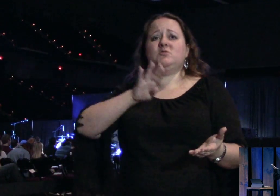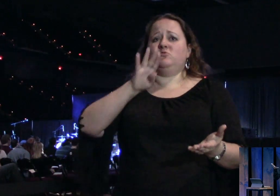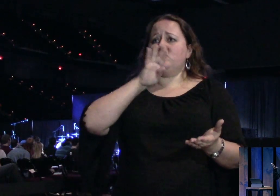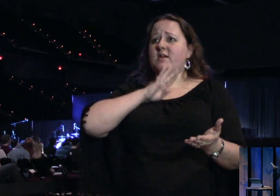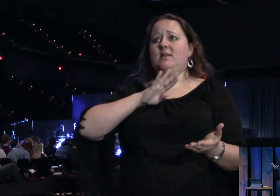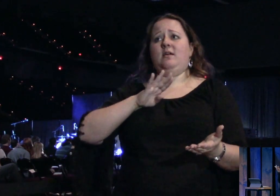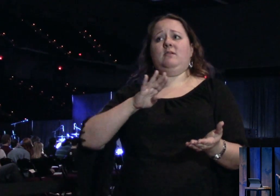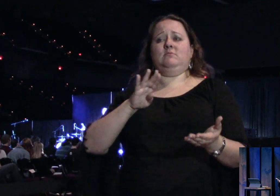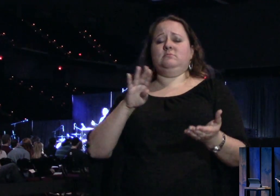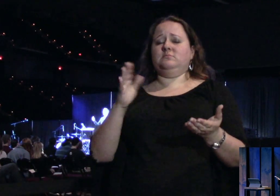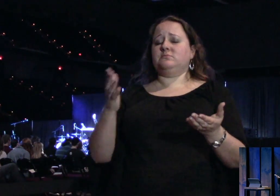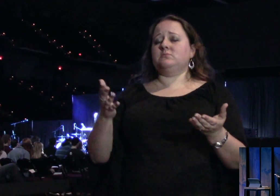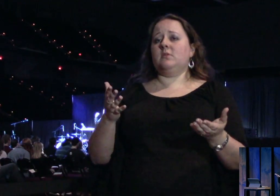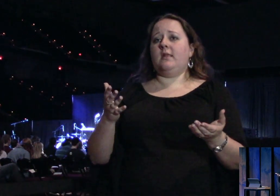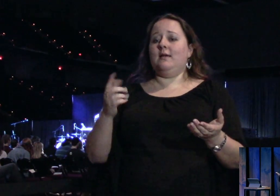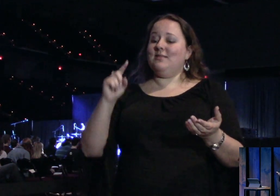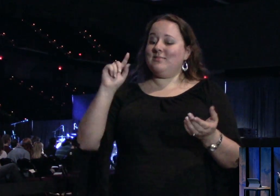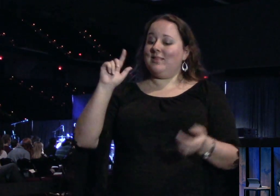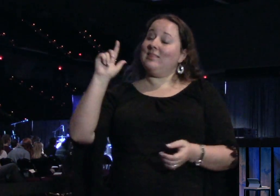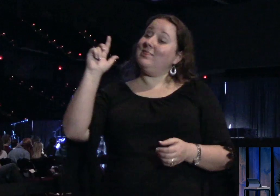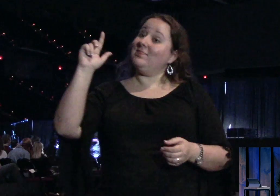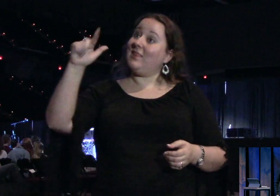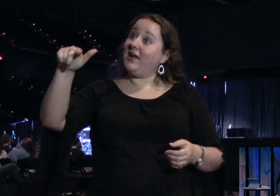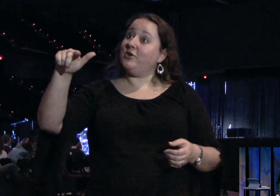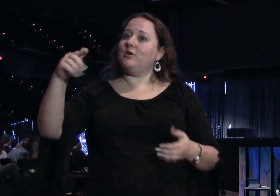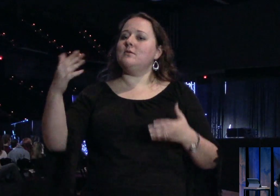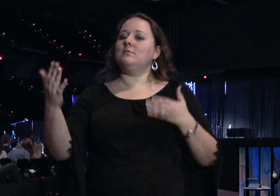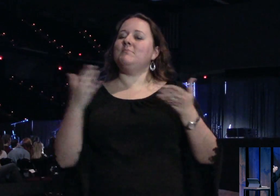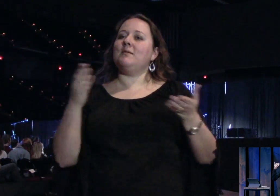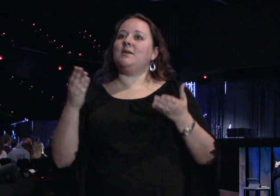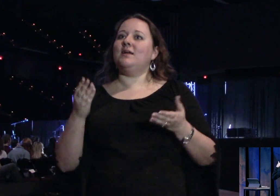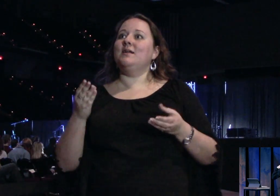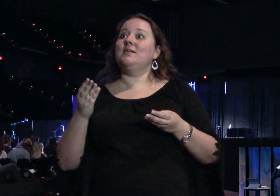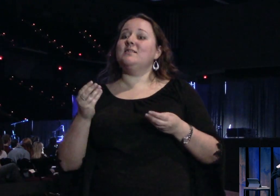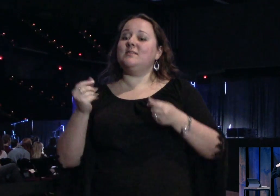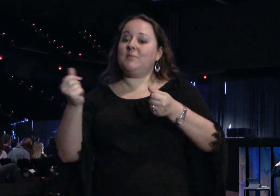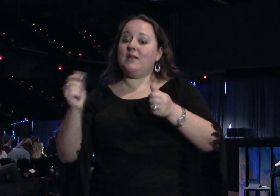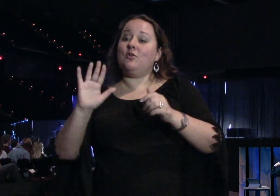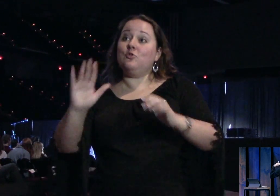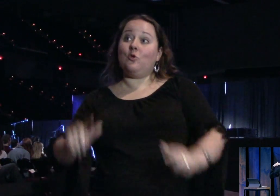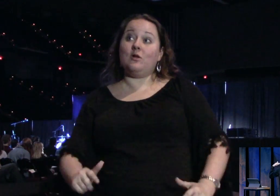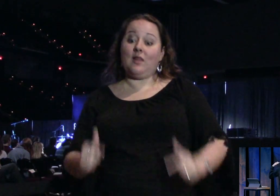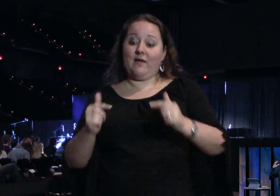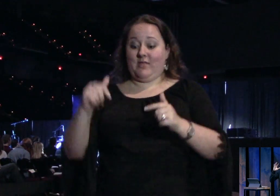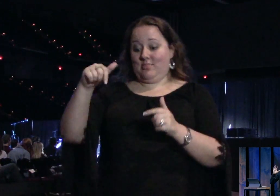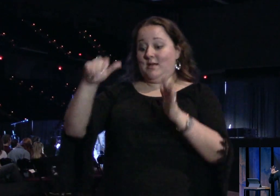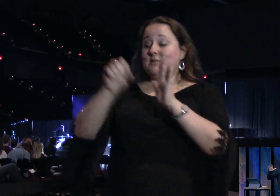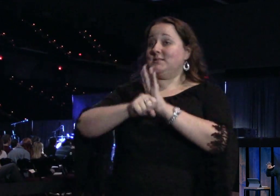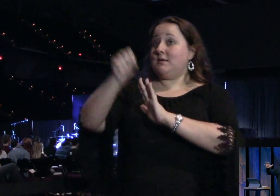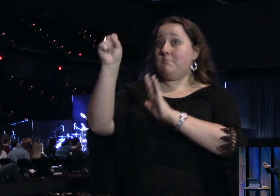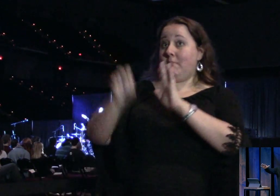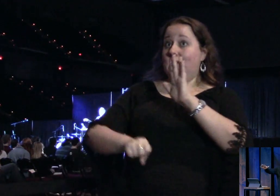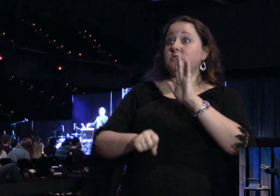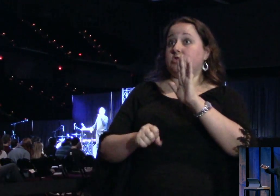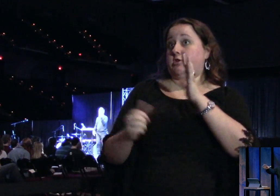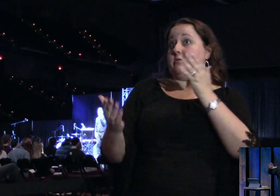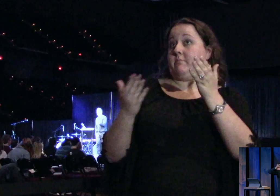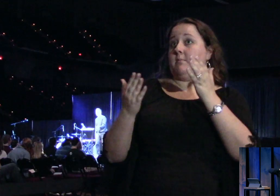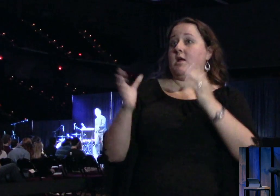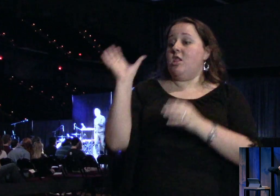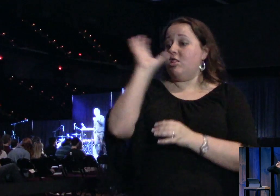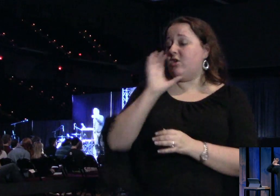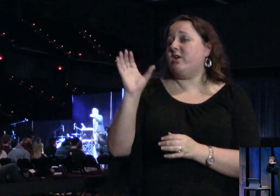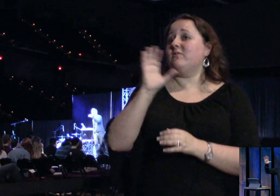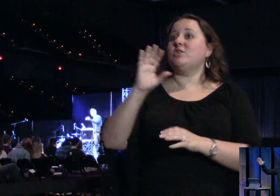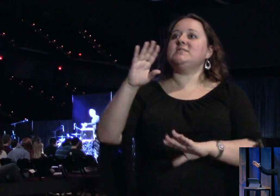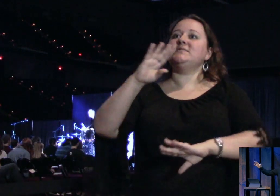what it truly is, so that you will spend the rest of this semester, and